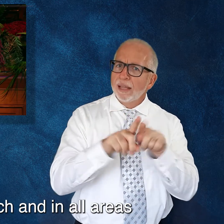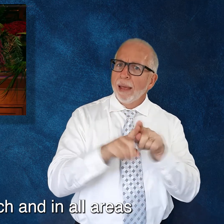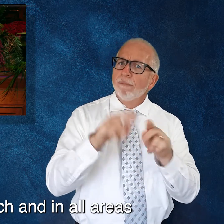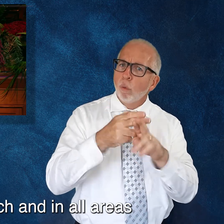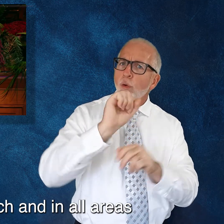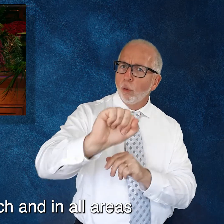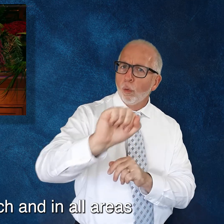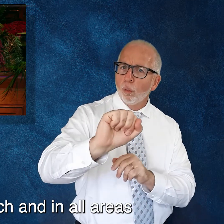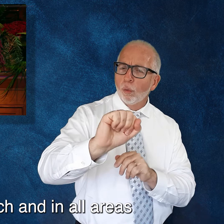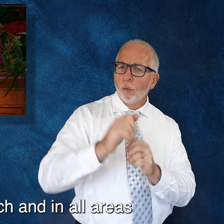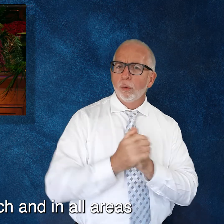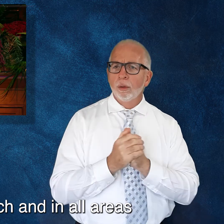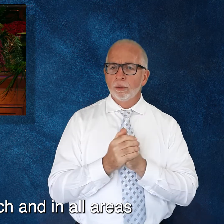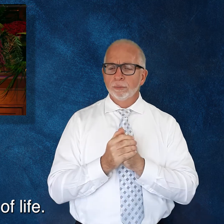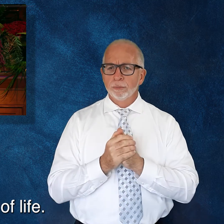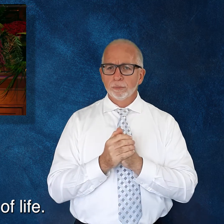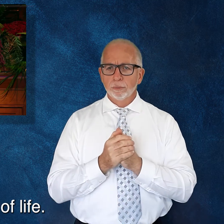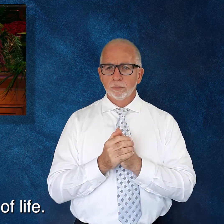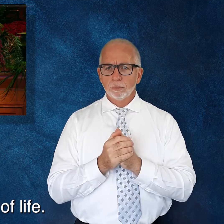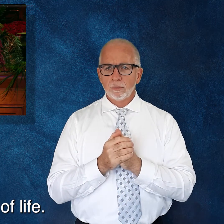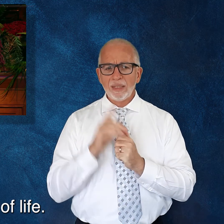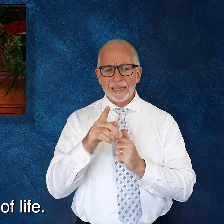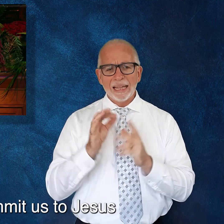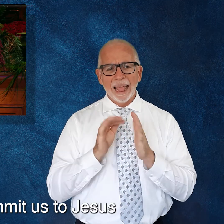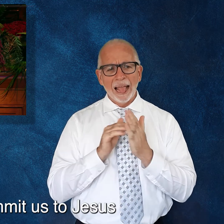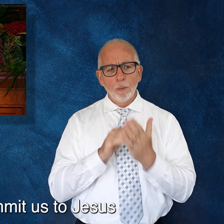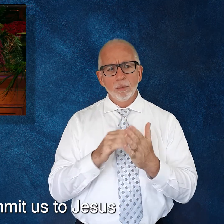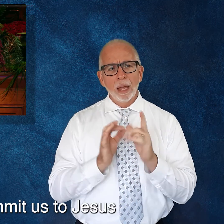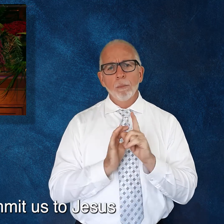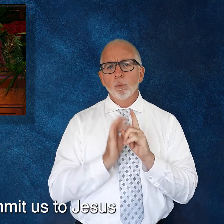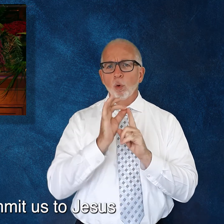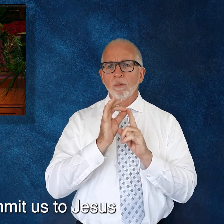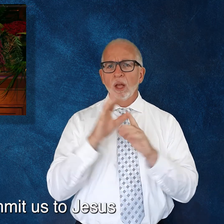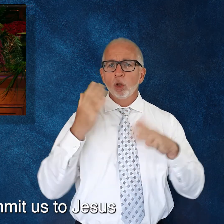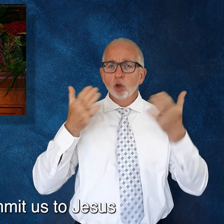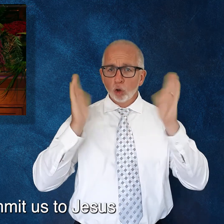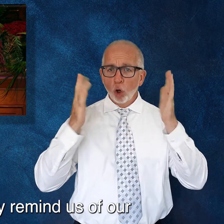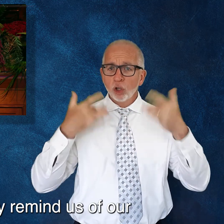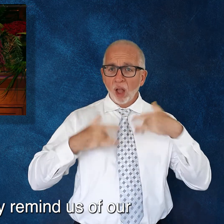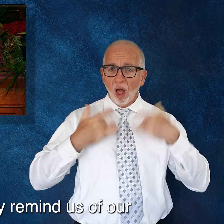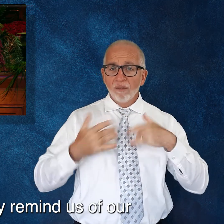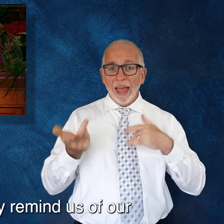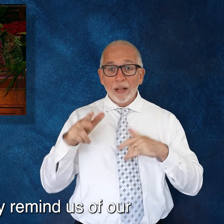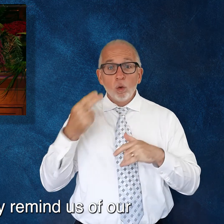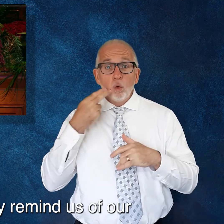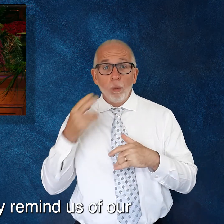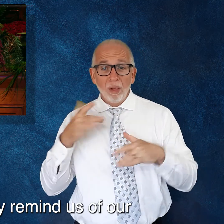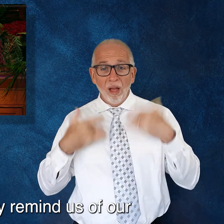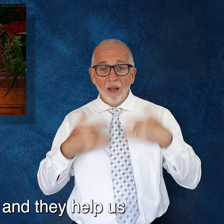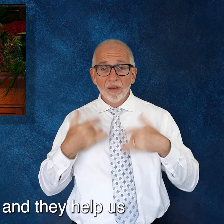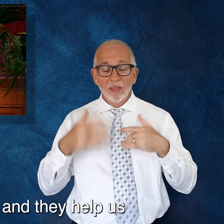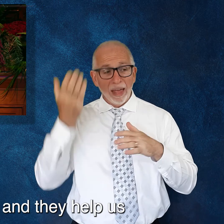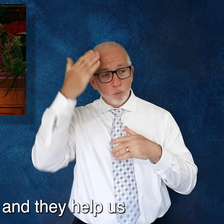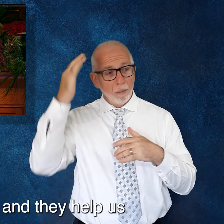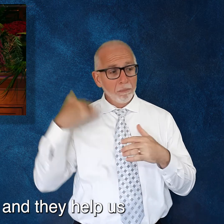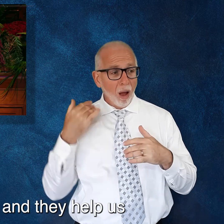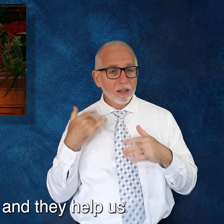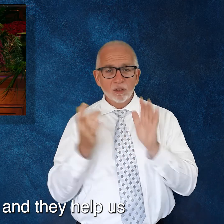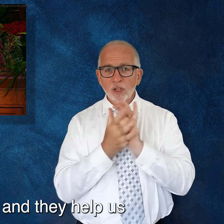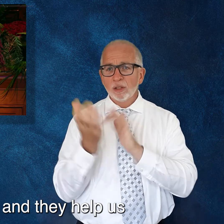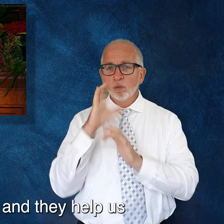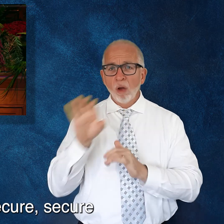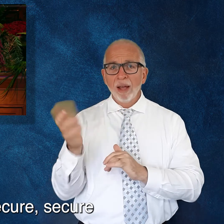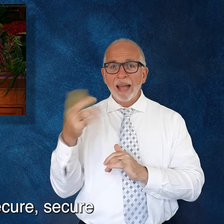in the Church and in all areas of life. They commit us to Jesus Christ. They remind us of our covenants,